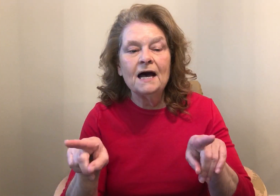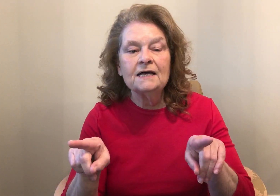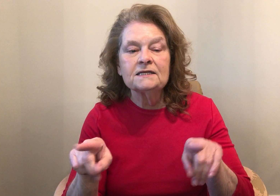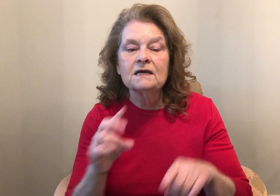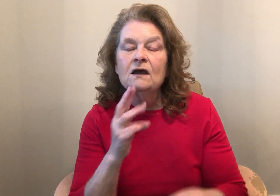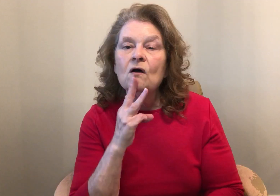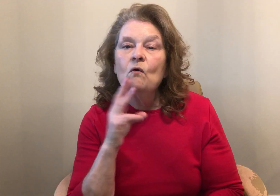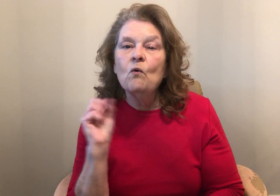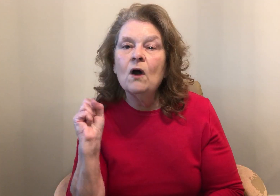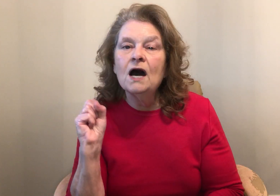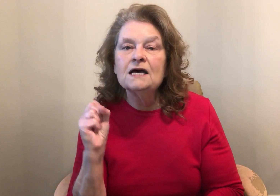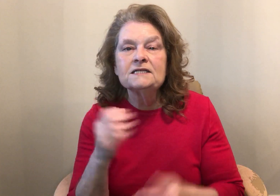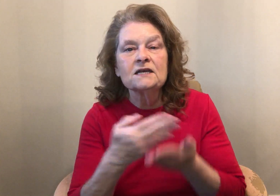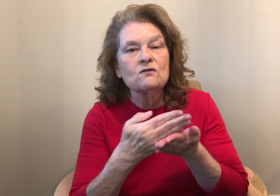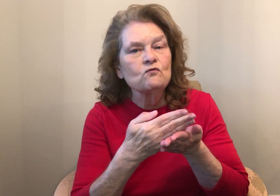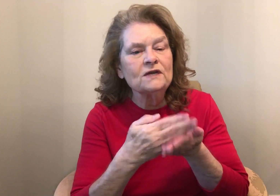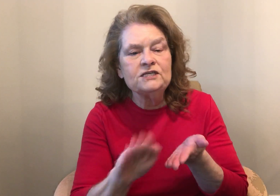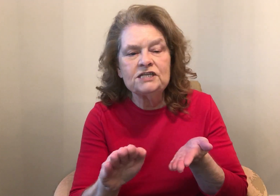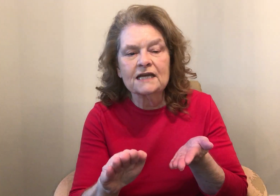but was rejected.